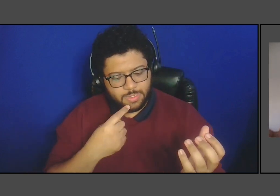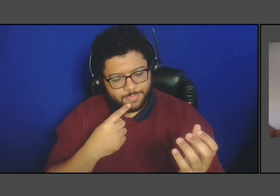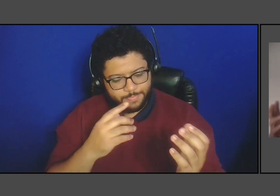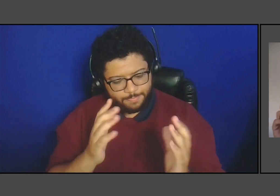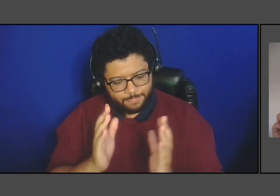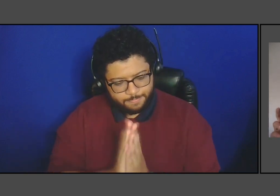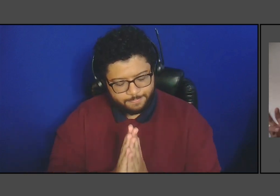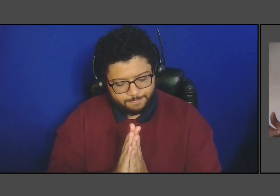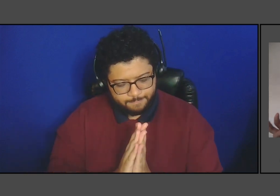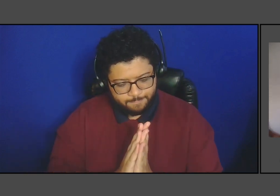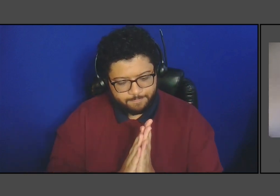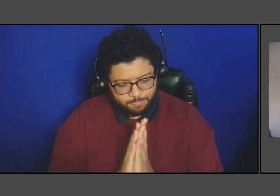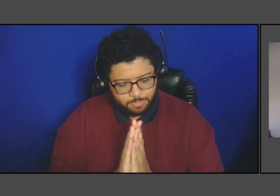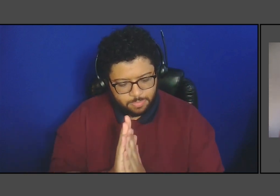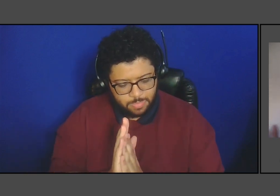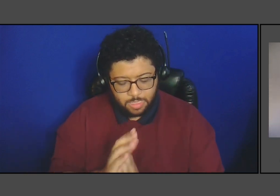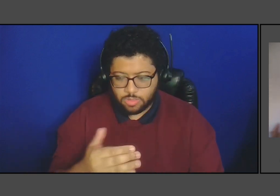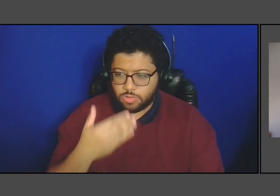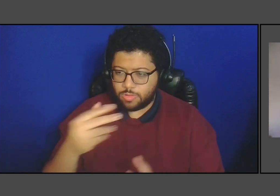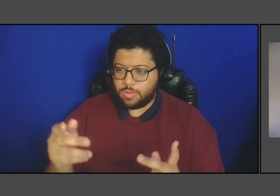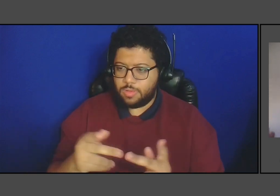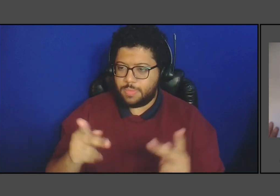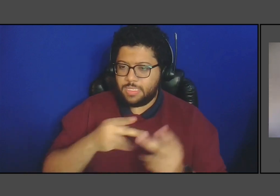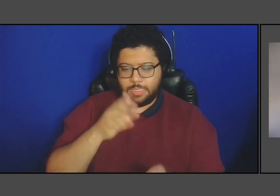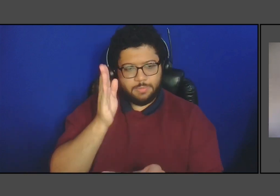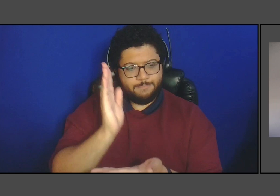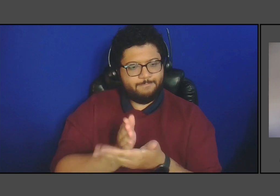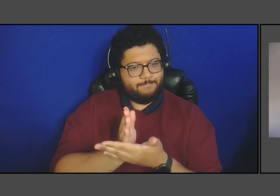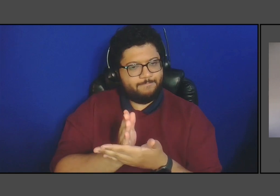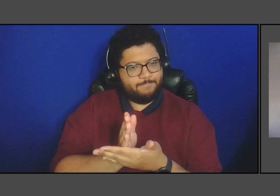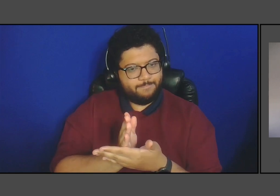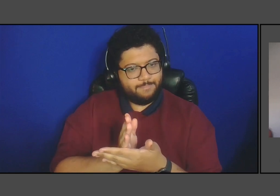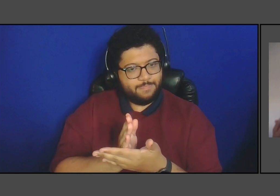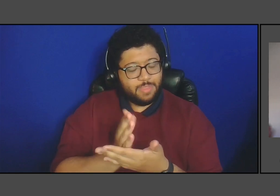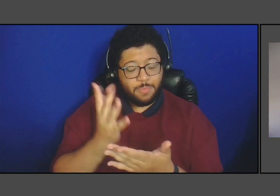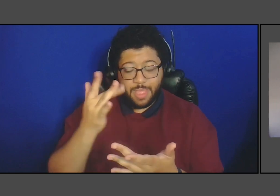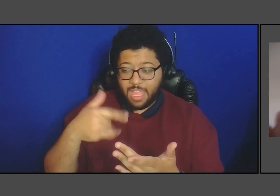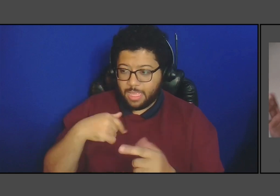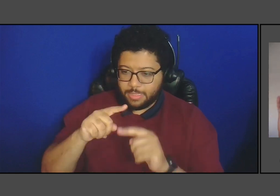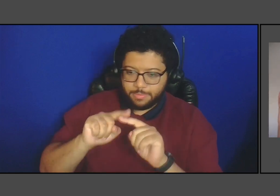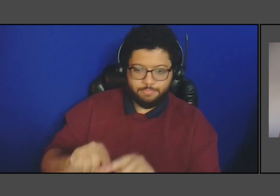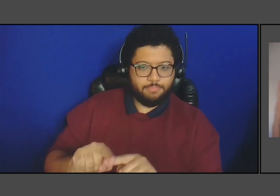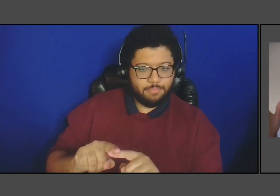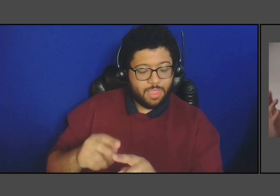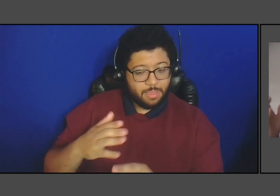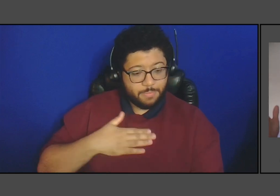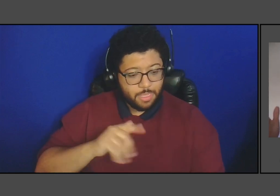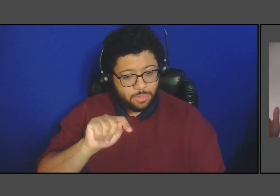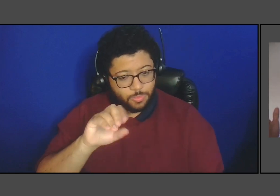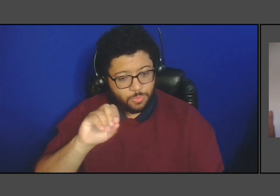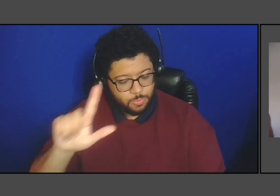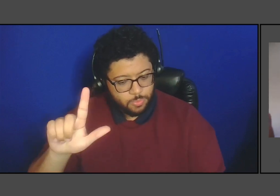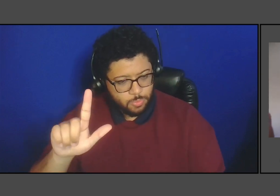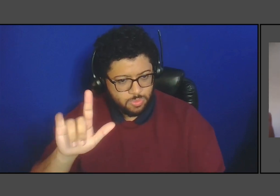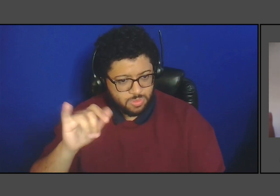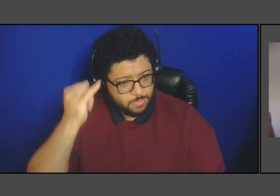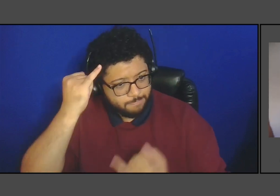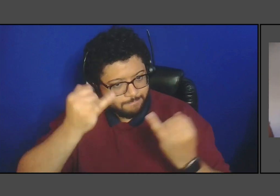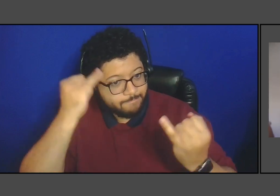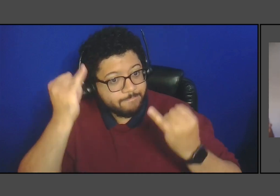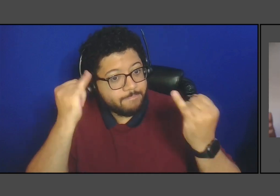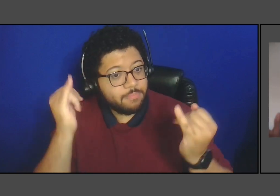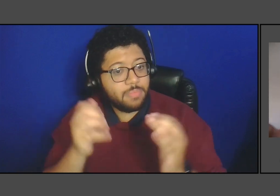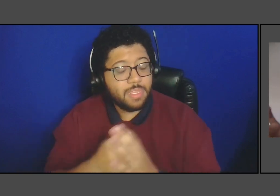place to end, because I feel like there's I depend on it. It's my tool. I need it to depend on it to be able to create